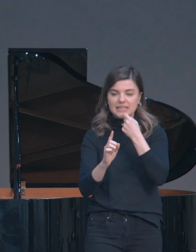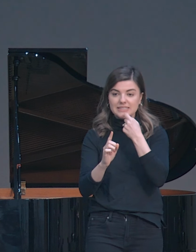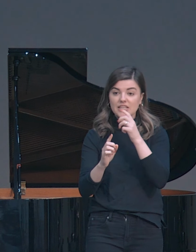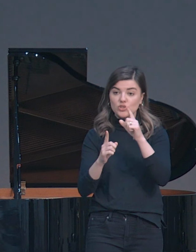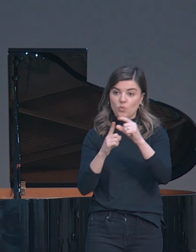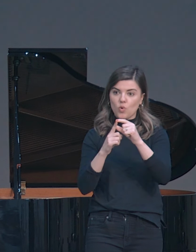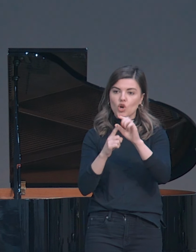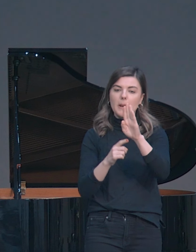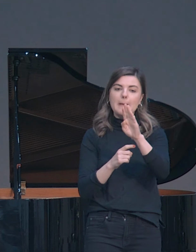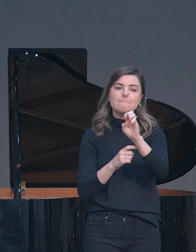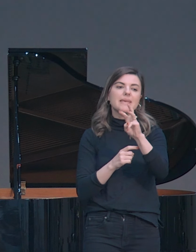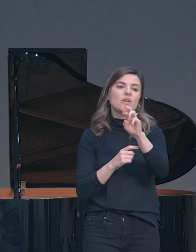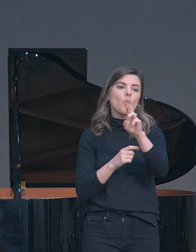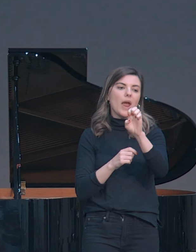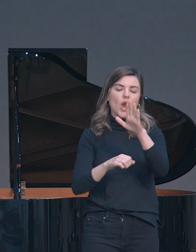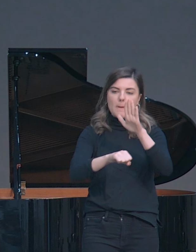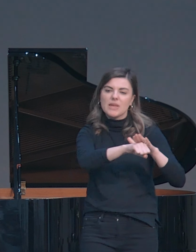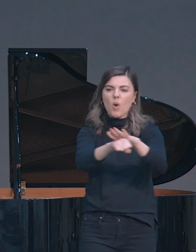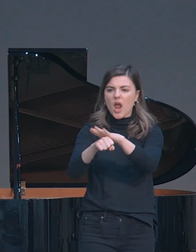word beware.